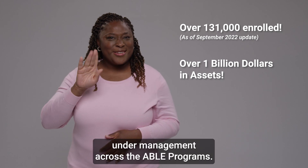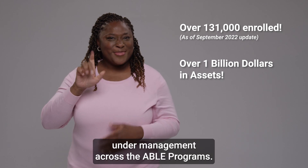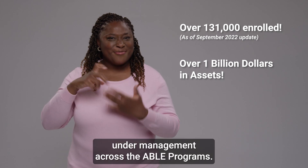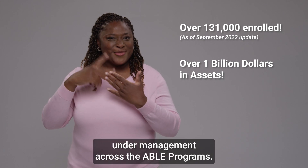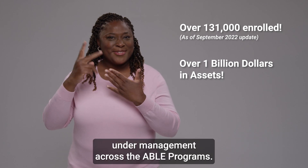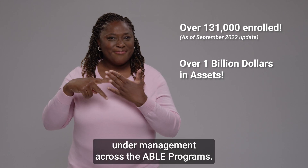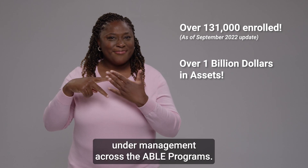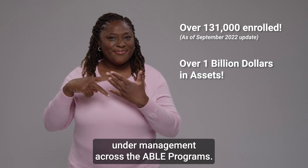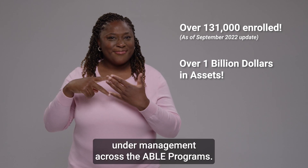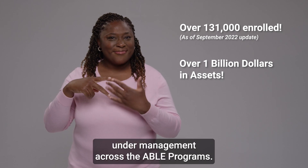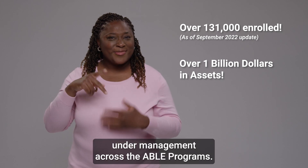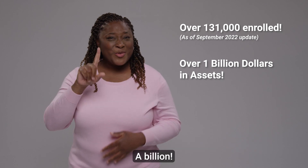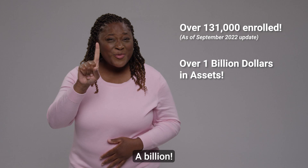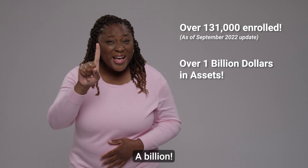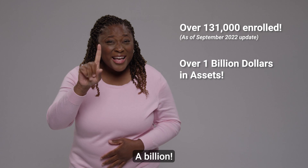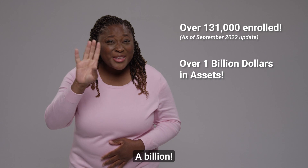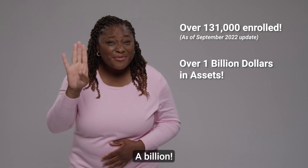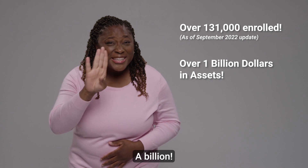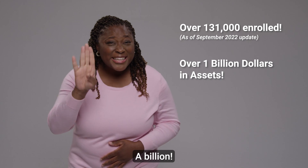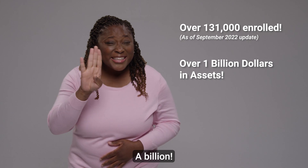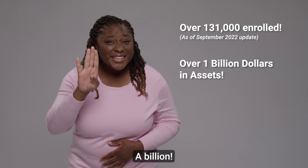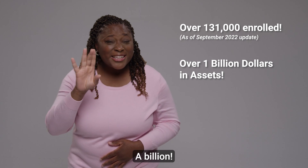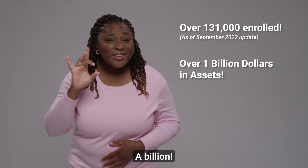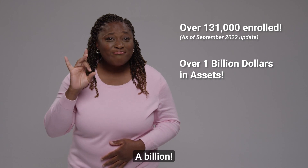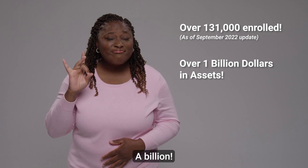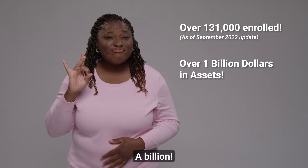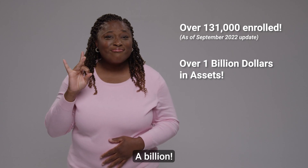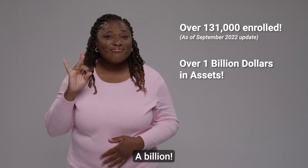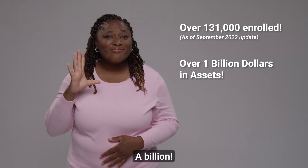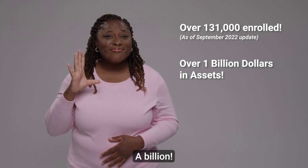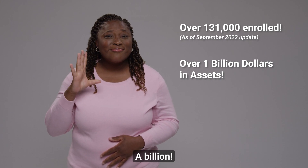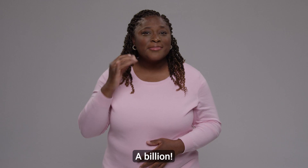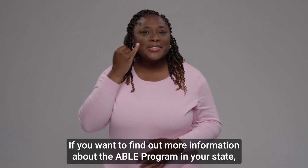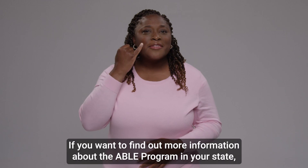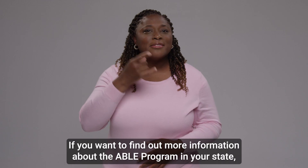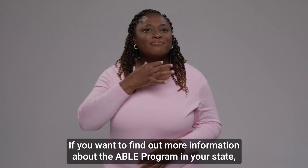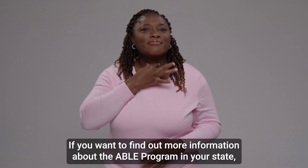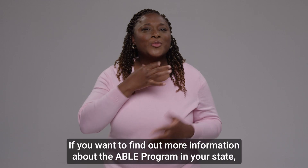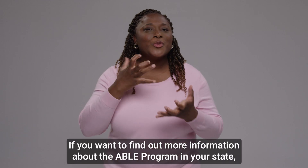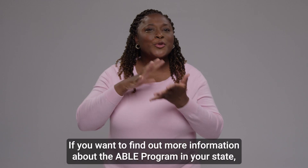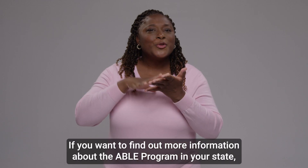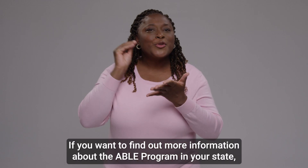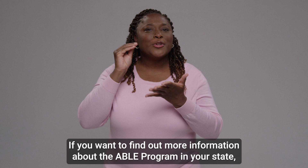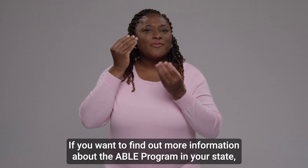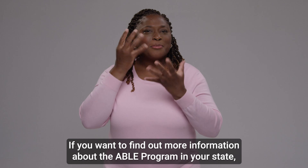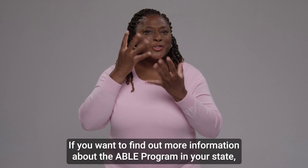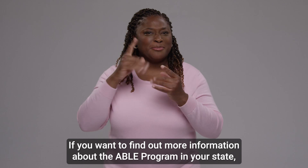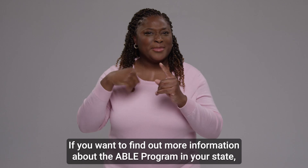programs. $1 billion! If you want to find out more information about